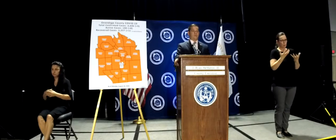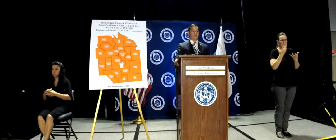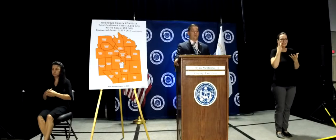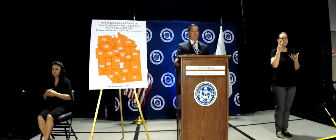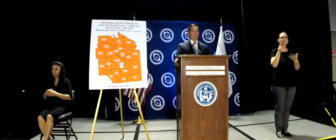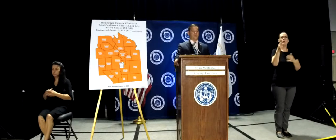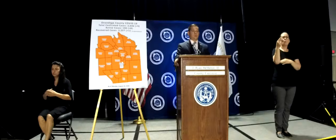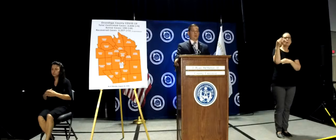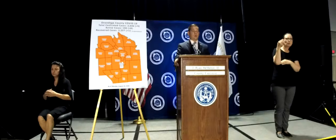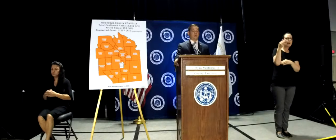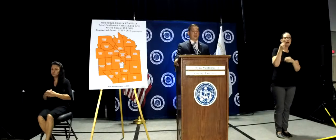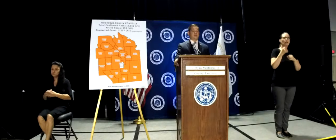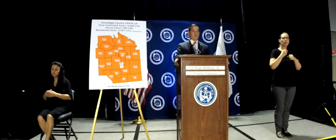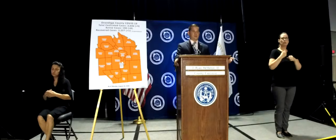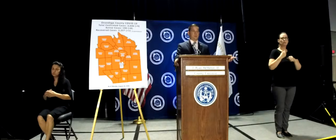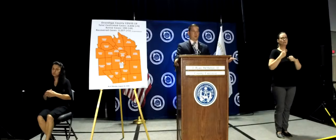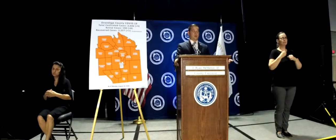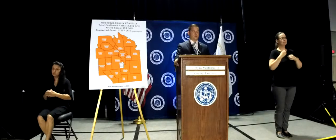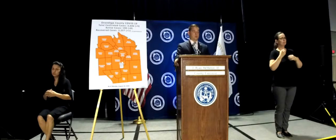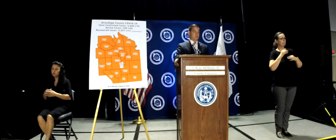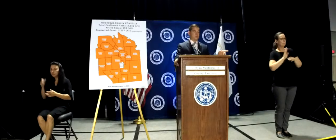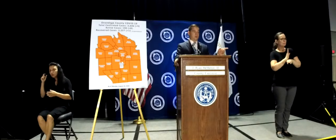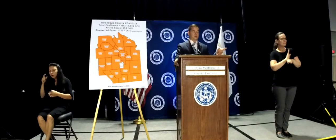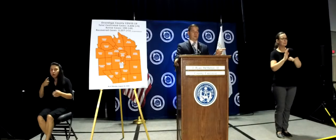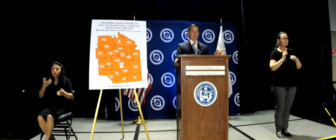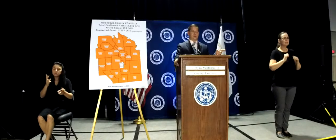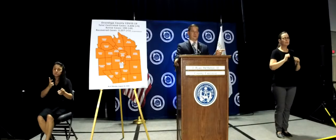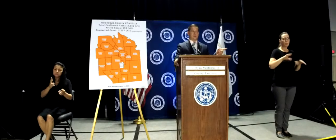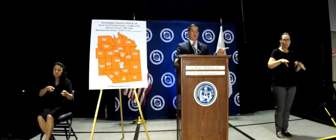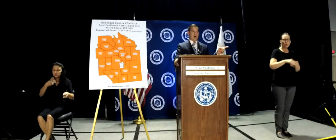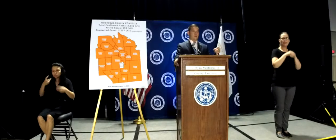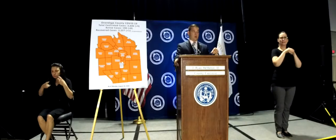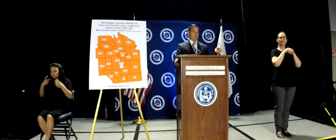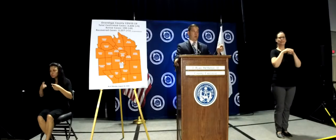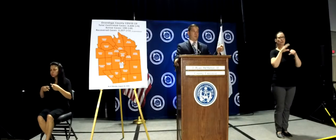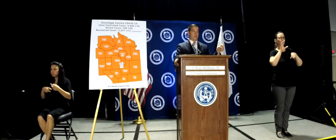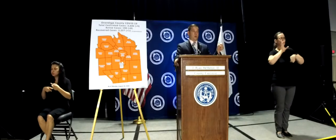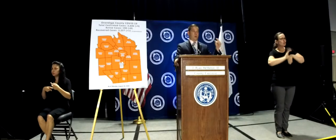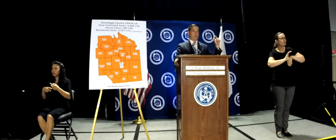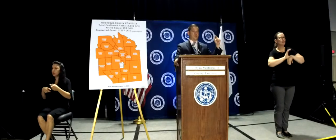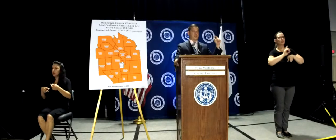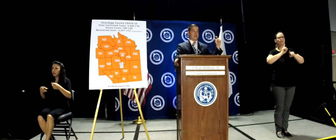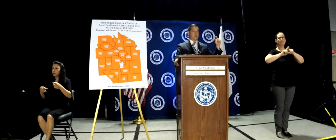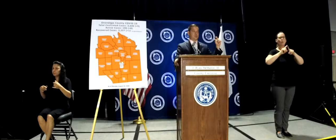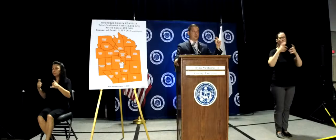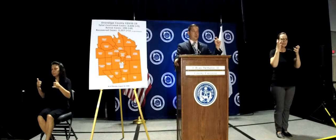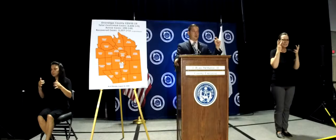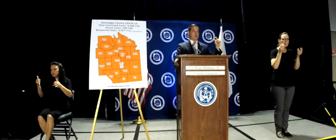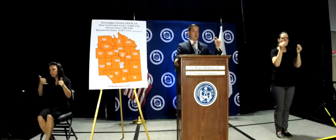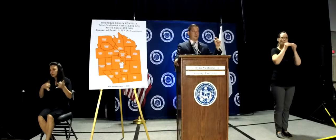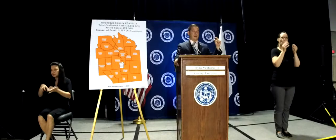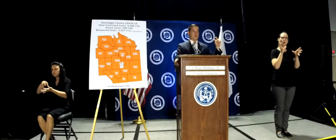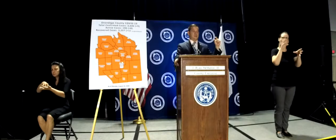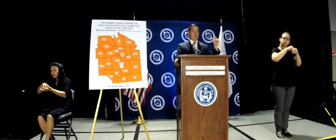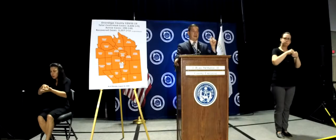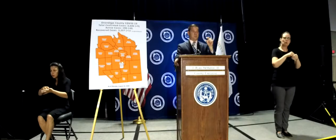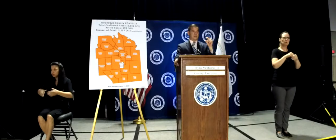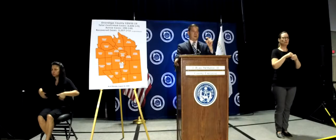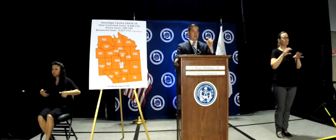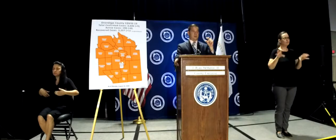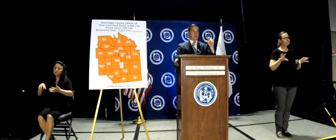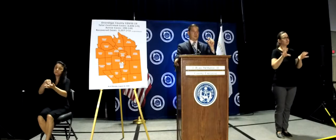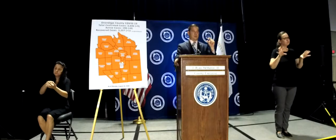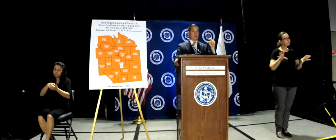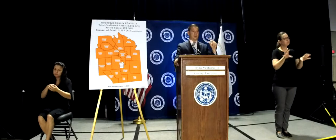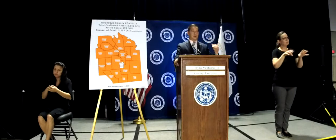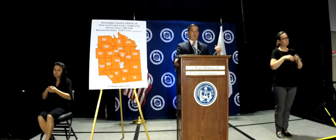where I don't know the answer to this, but I'm going to look into it. Maybe you guys should look into this. Out of our unemployment rate, what percentage of that is the